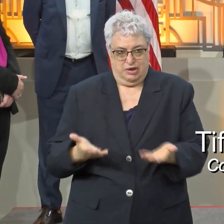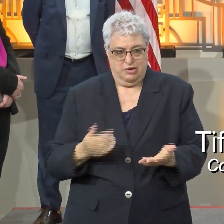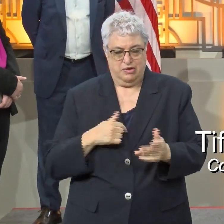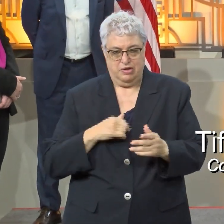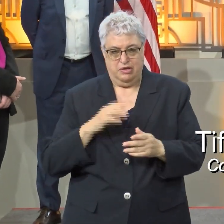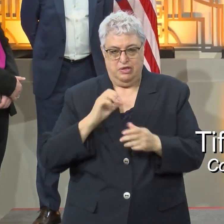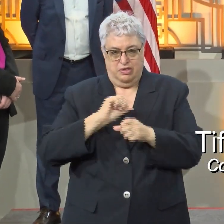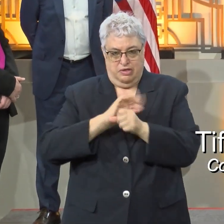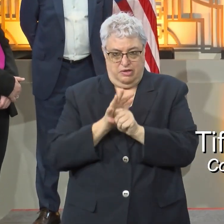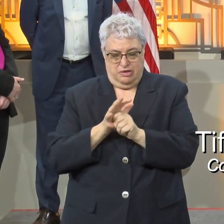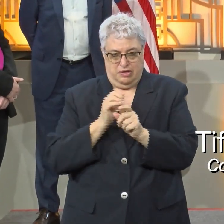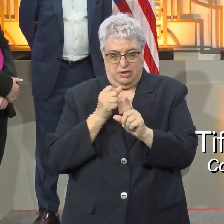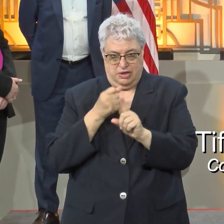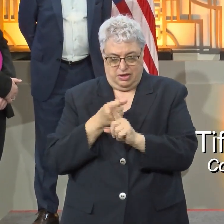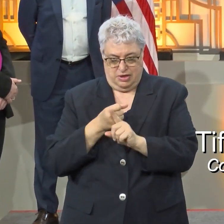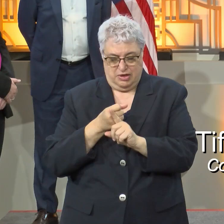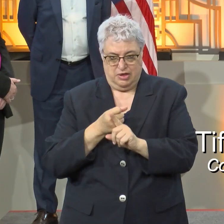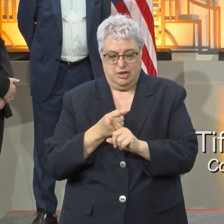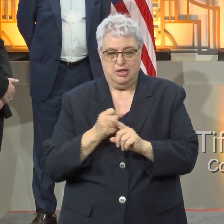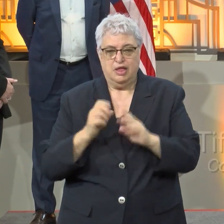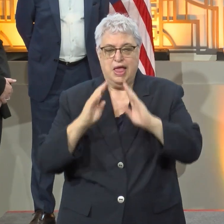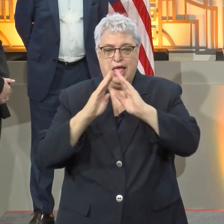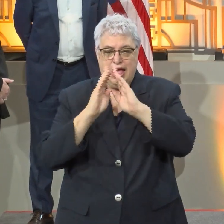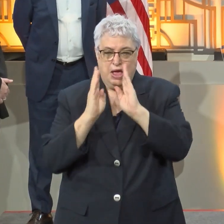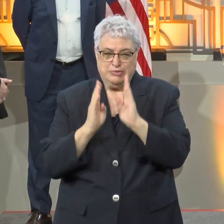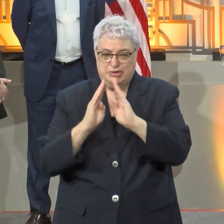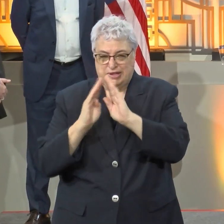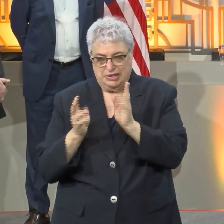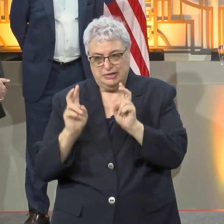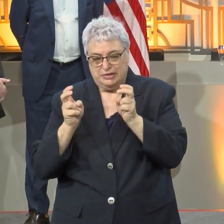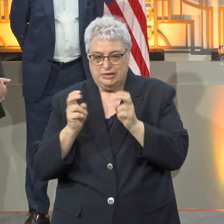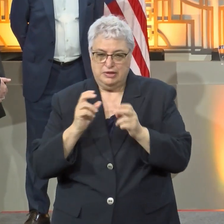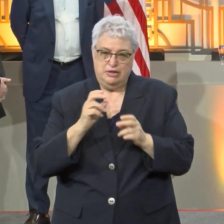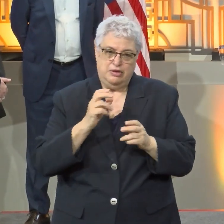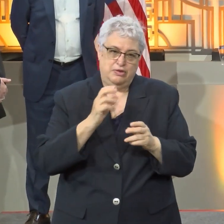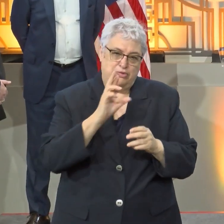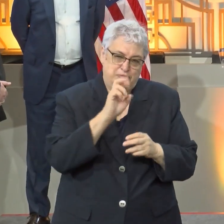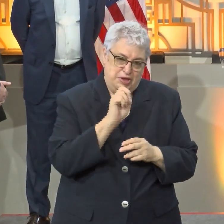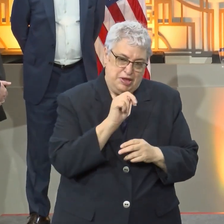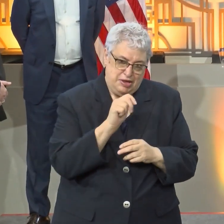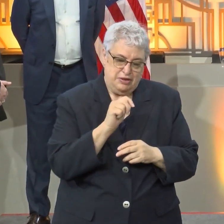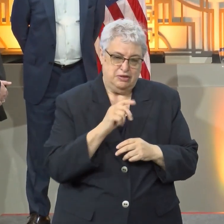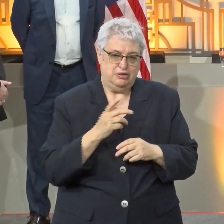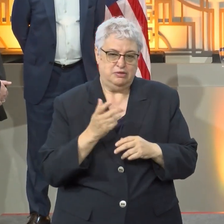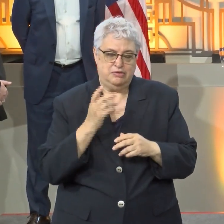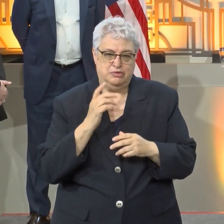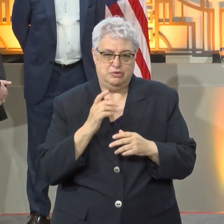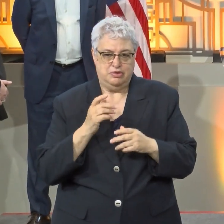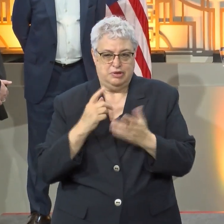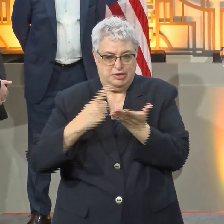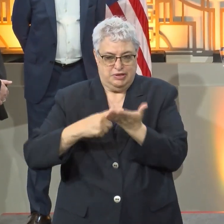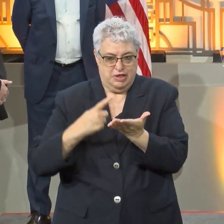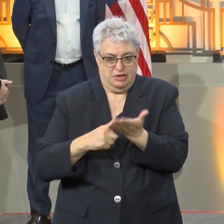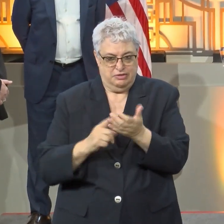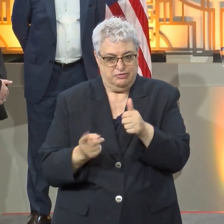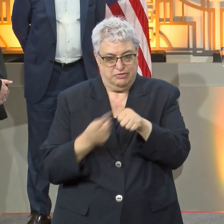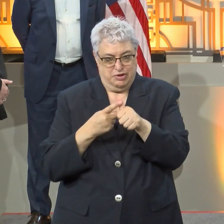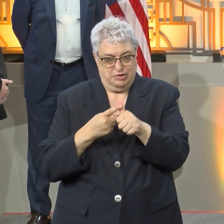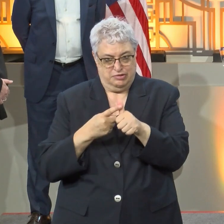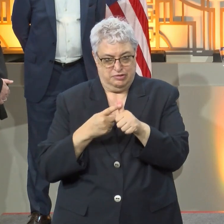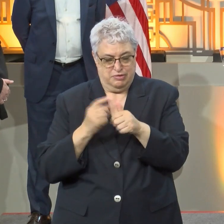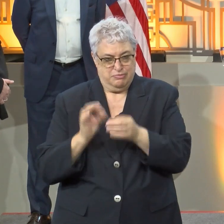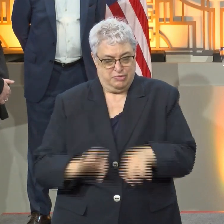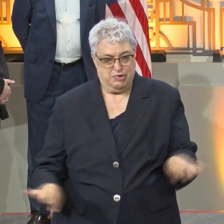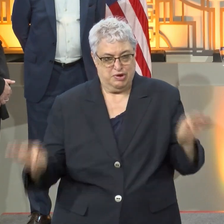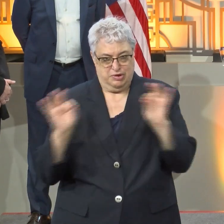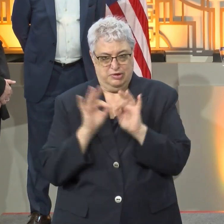hit, housing was one of the first items that council started discussing with the mayor and his administration. We wanted to